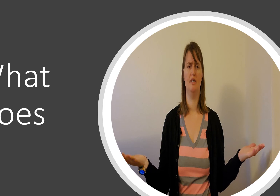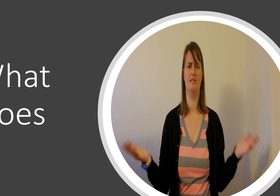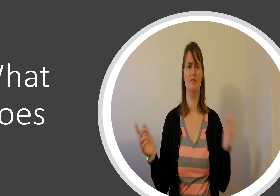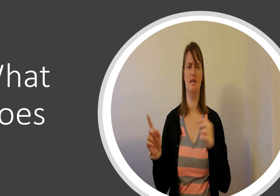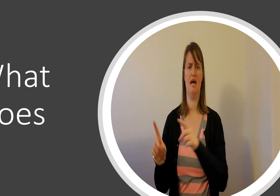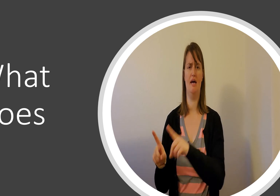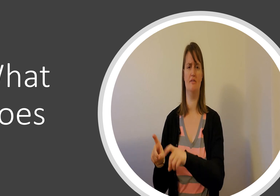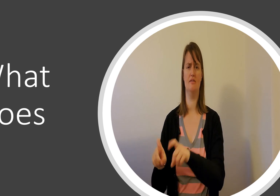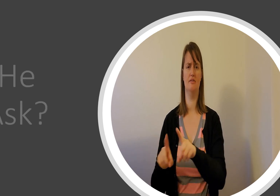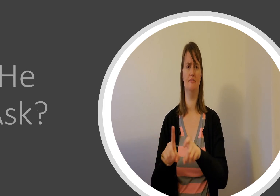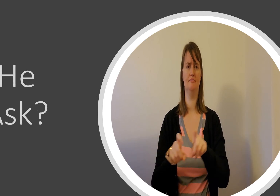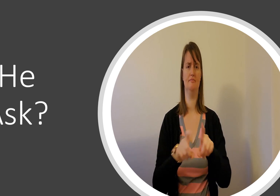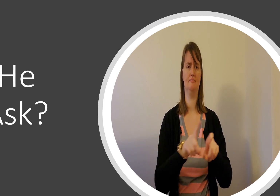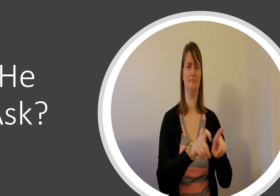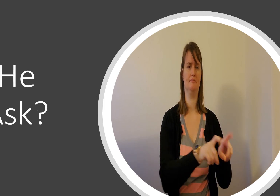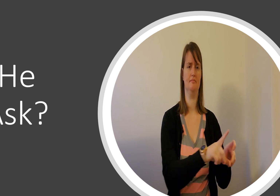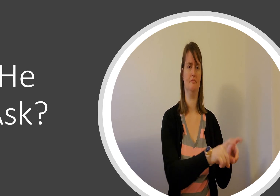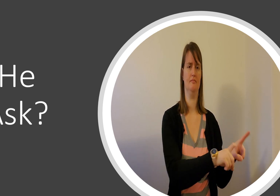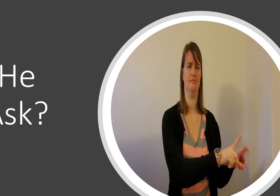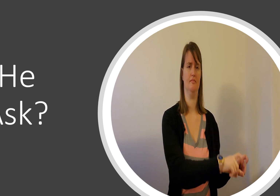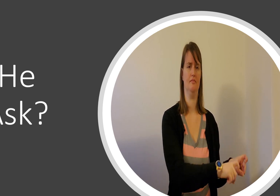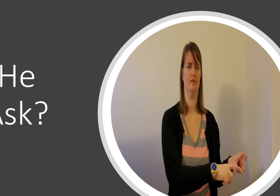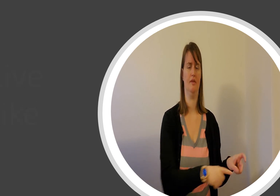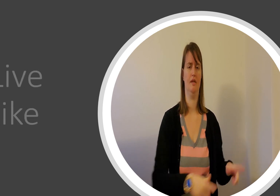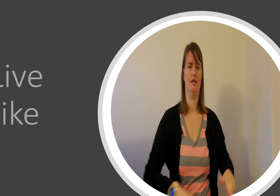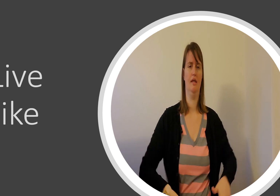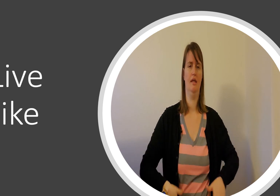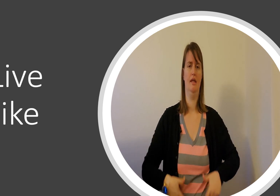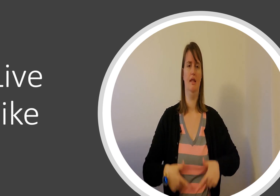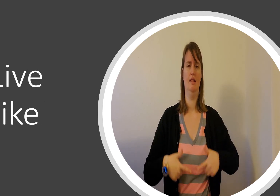What does he ask?